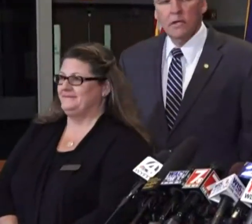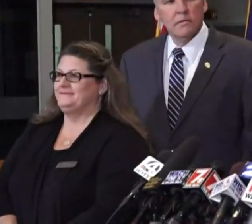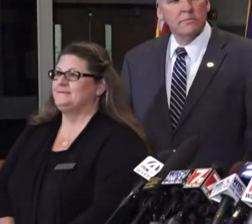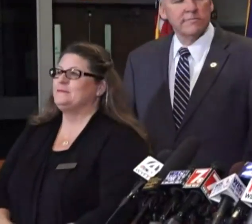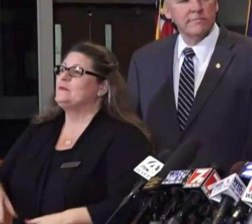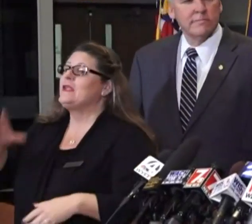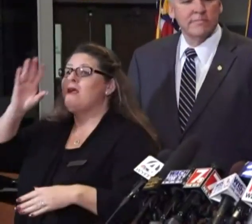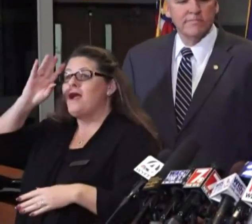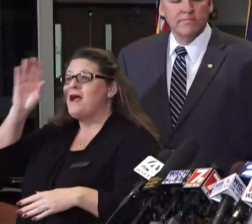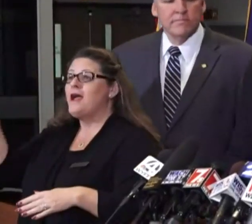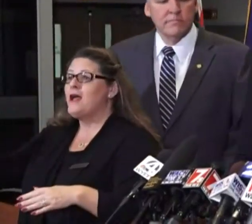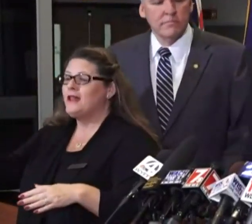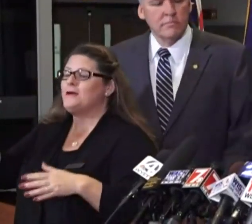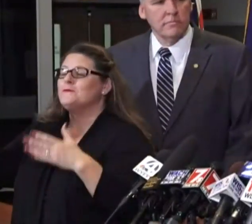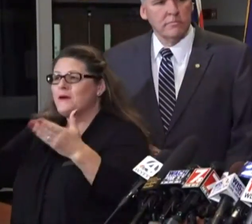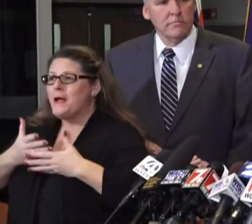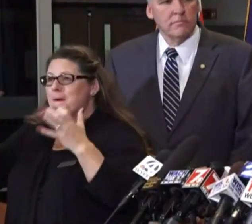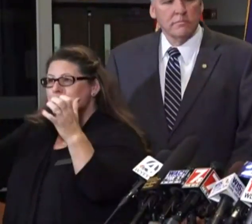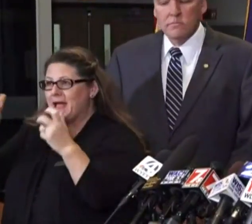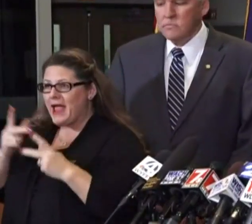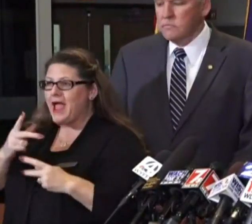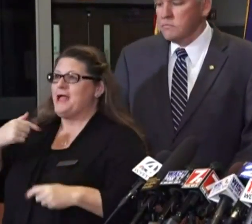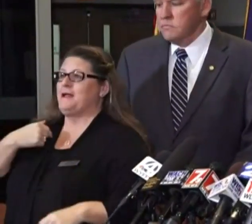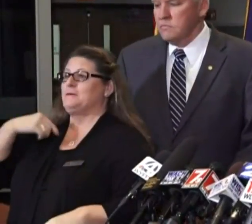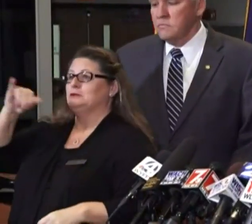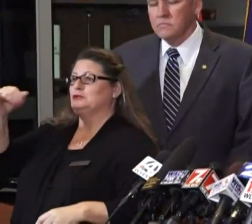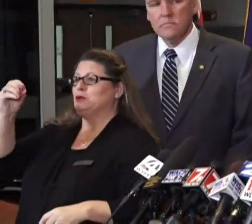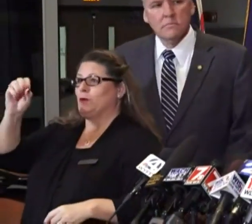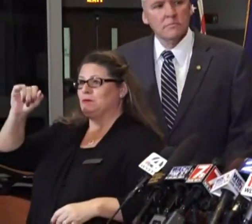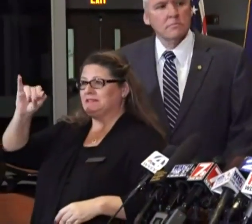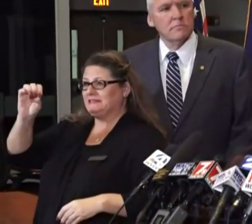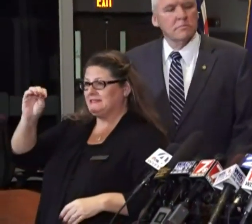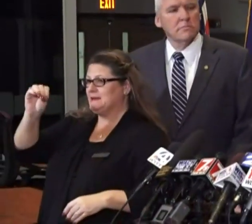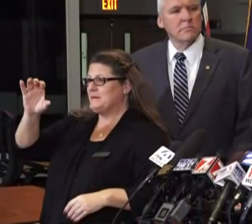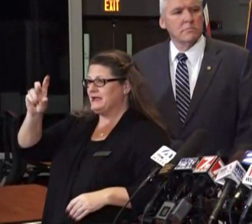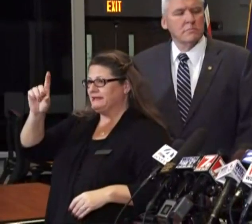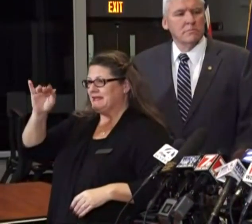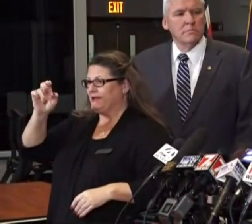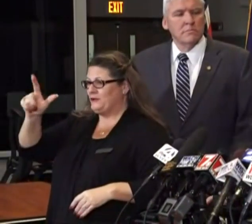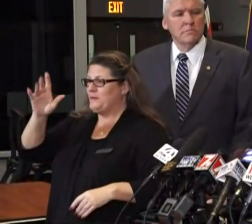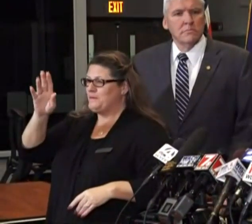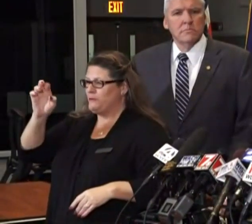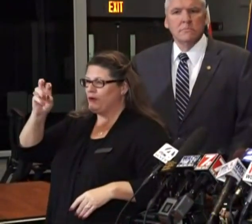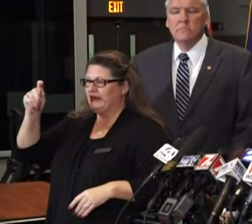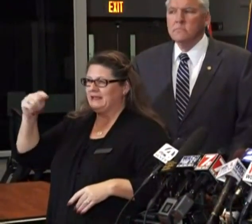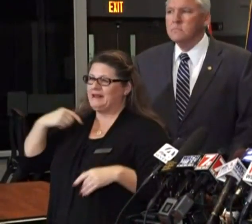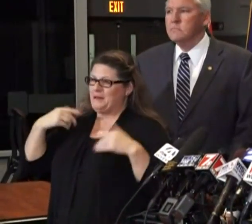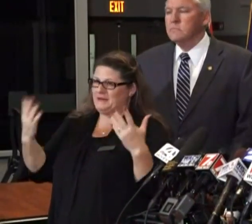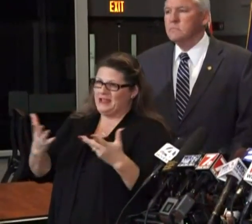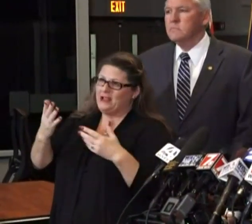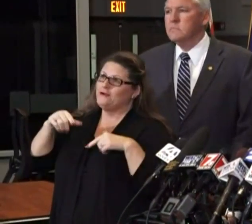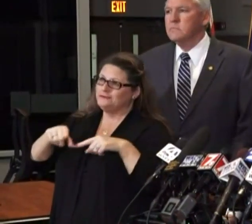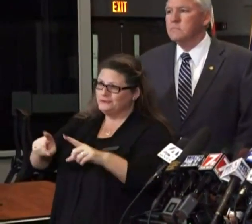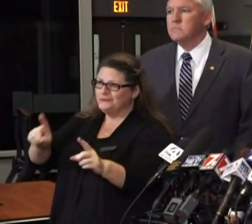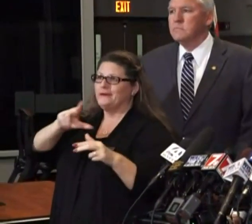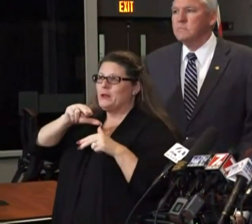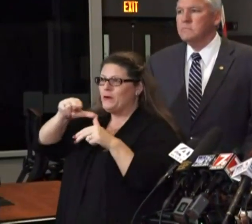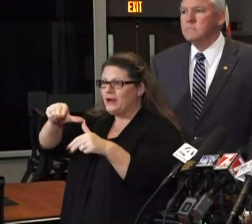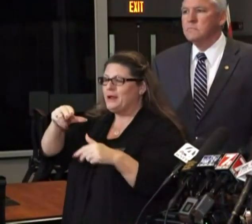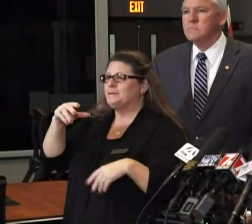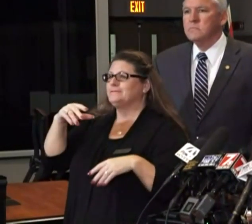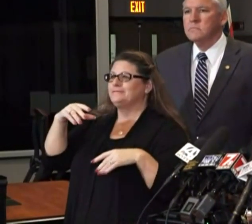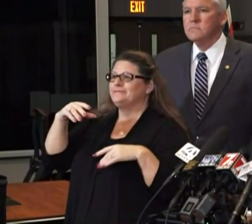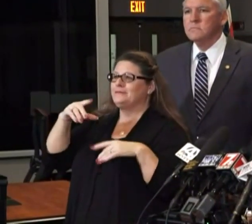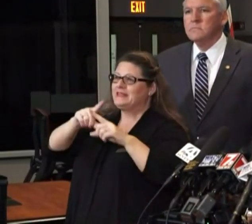Well, ladies and gentlemen, welcome. Welcome back. This is Josie McDaniel Burkett. You're familiar with her. She's been with us when we've had press conferences